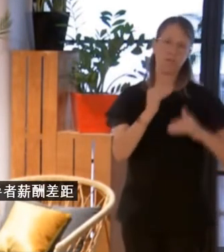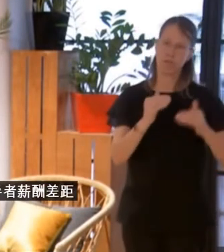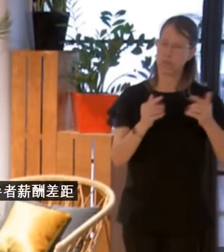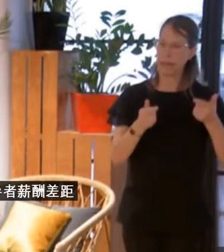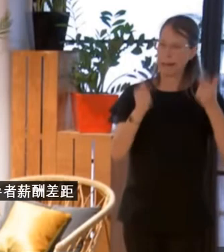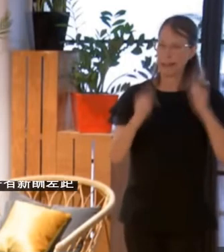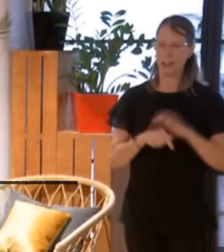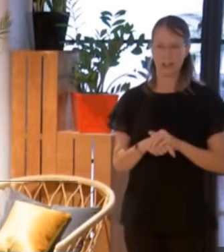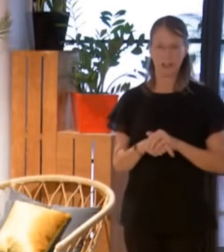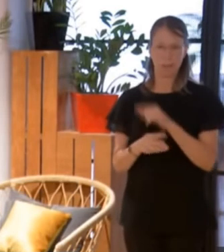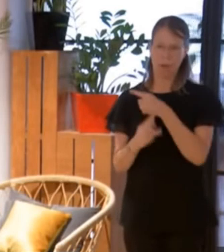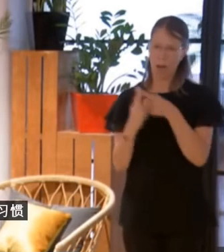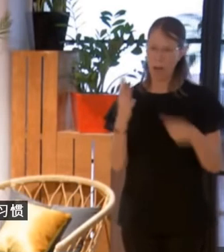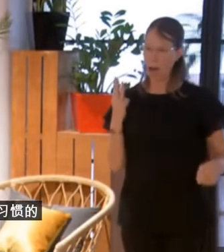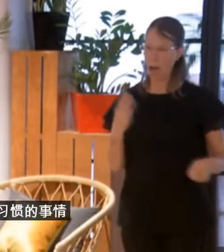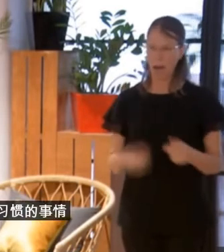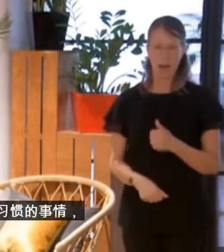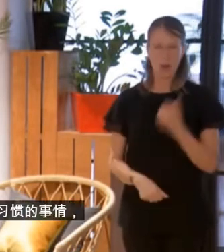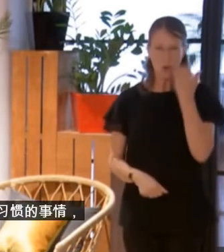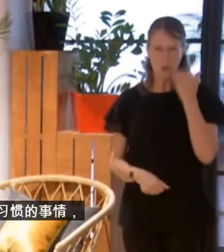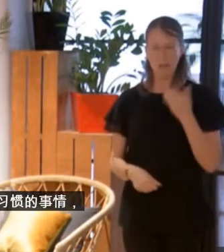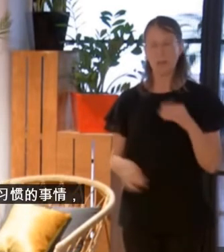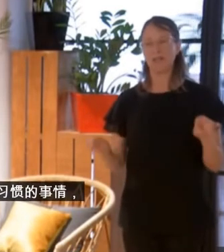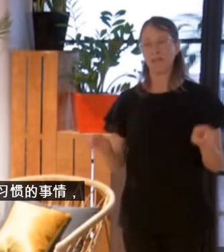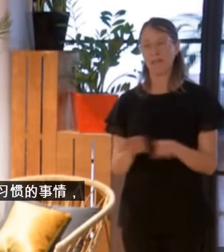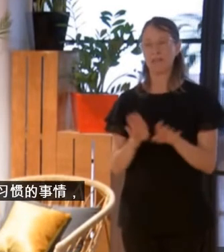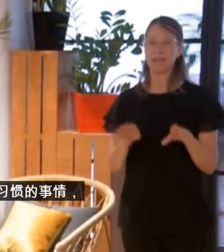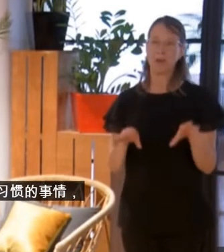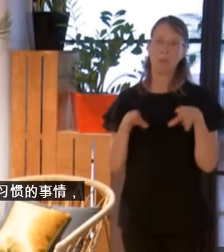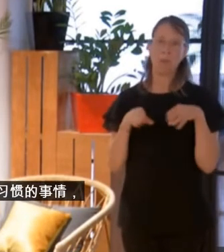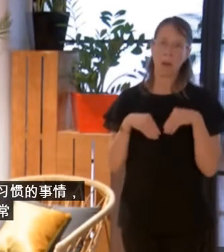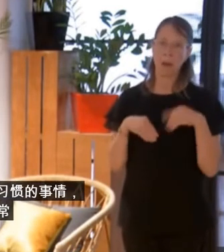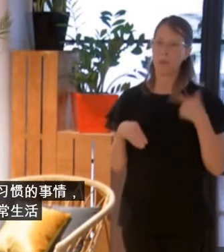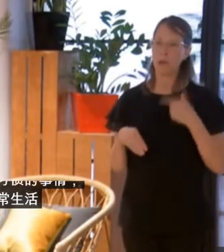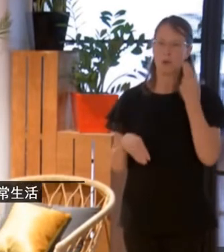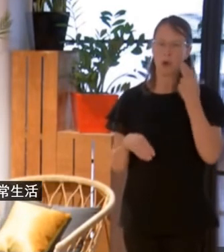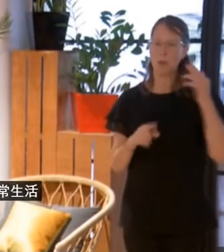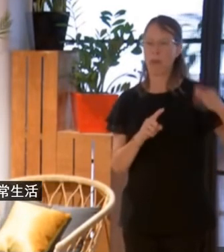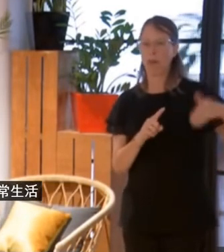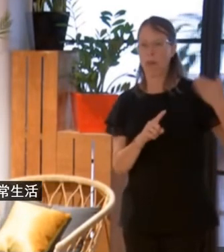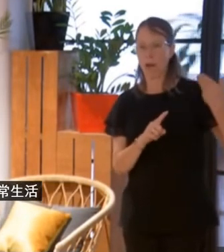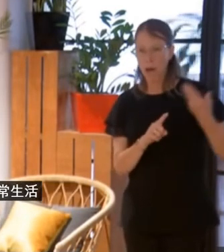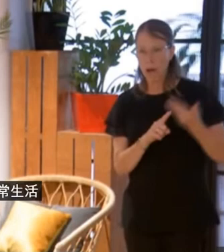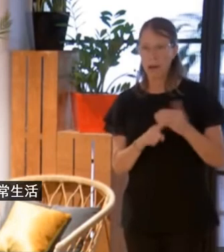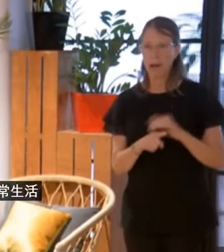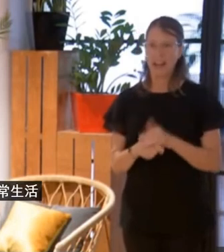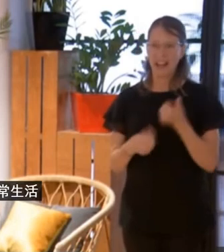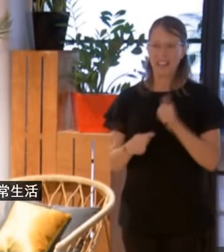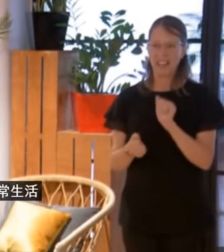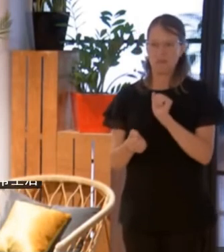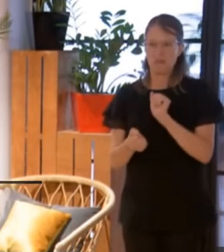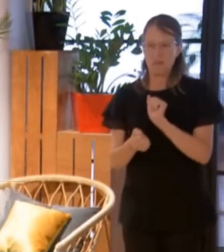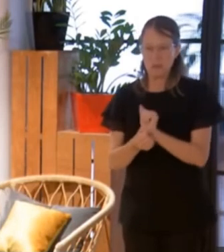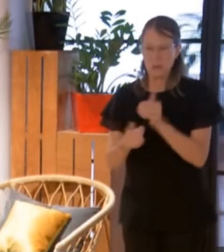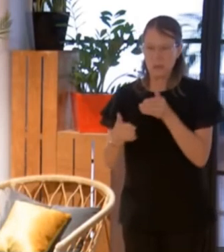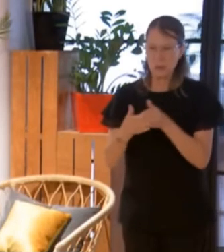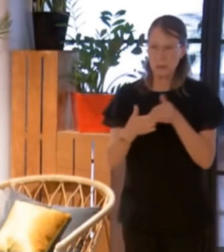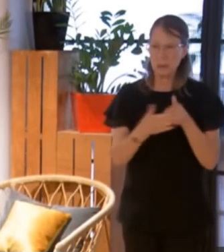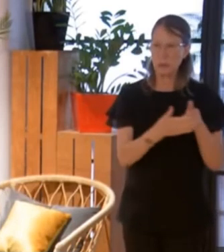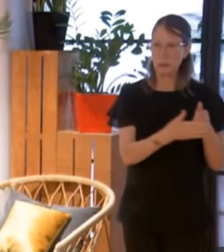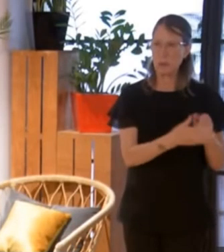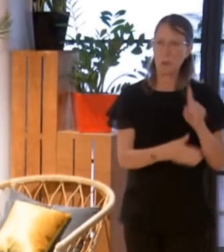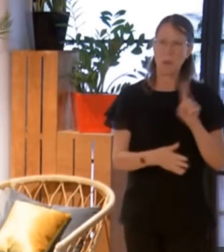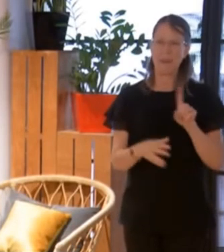leadership, they're things that women have got very used to across the state because it's been our normal life. And the traps are the big systemic problems that